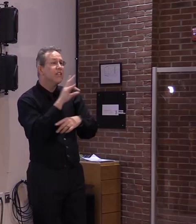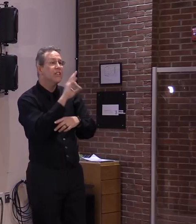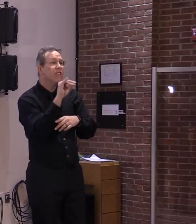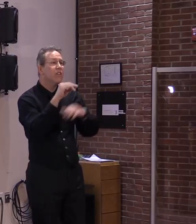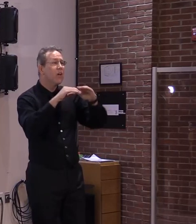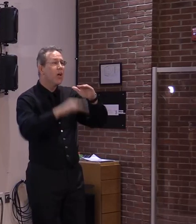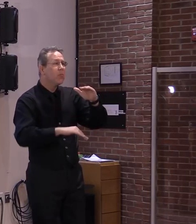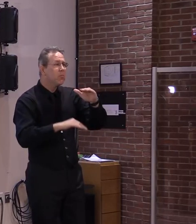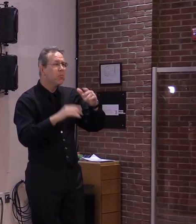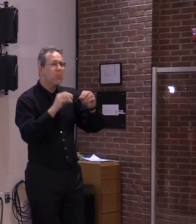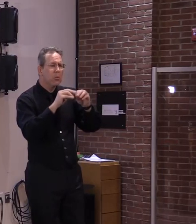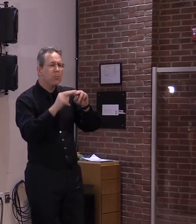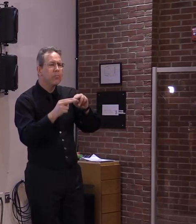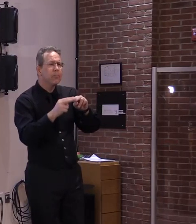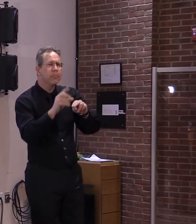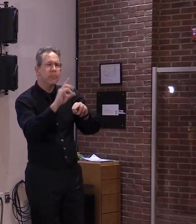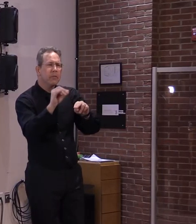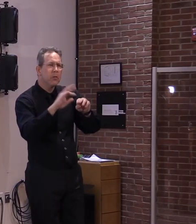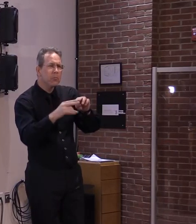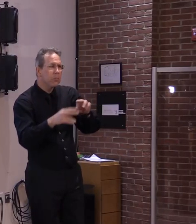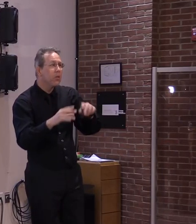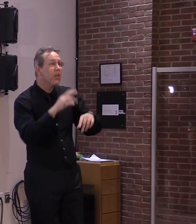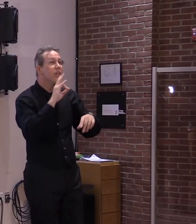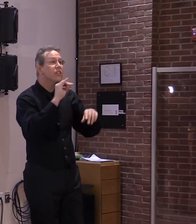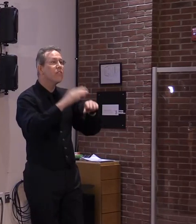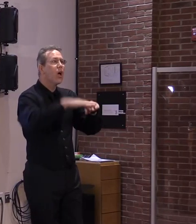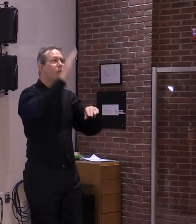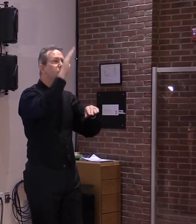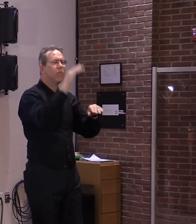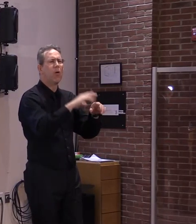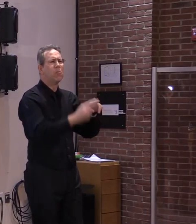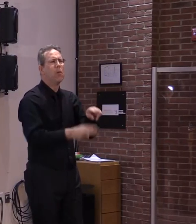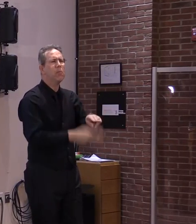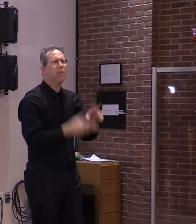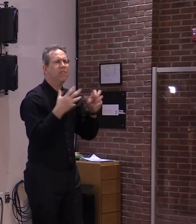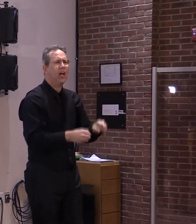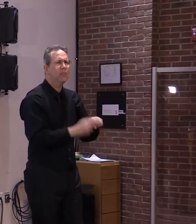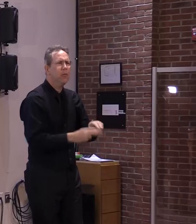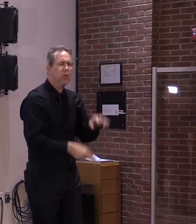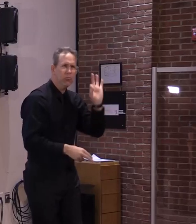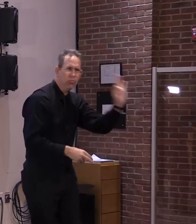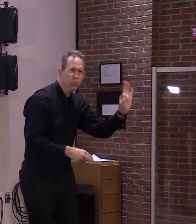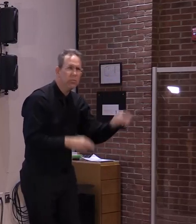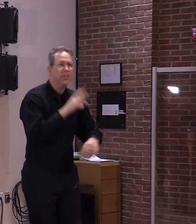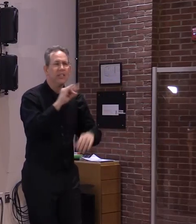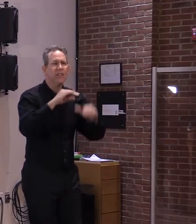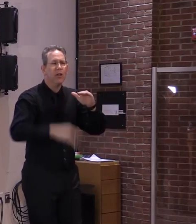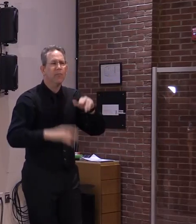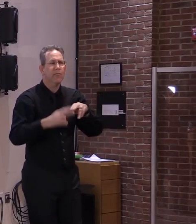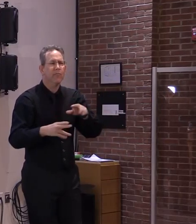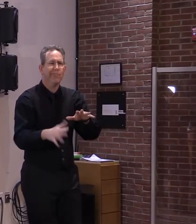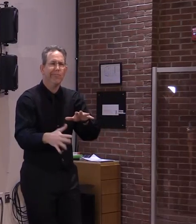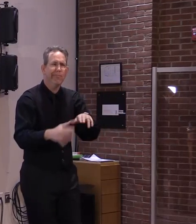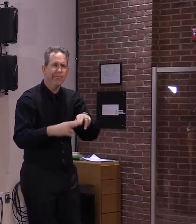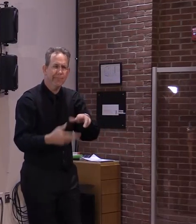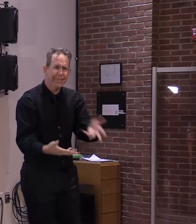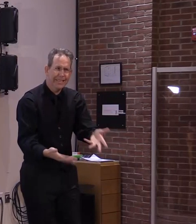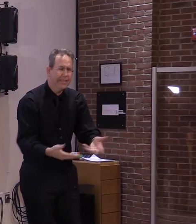down 81% for those 70 and older, an even greater disparity than what we saw last